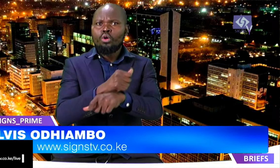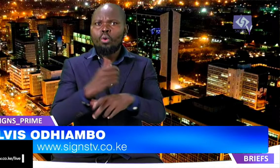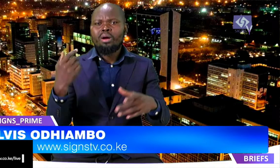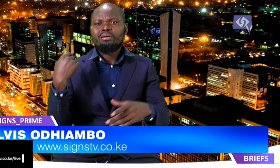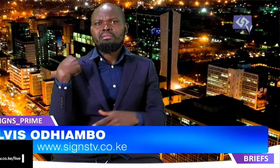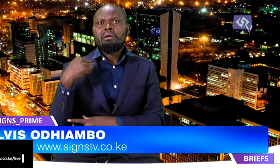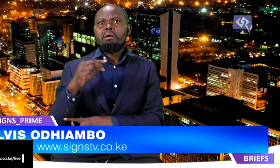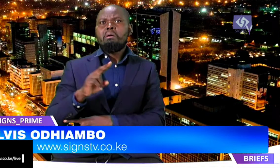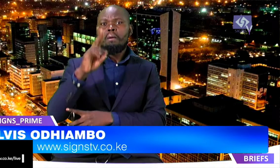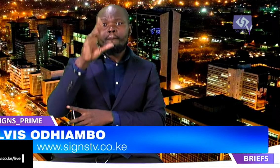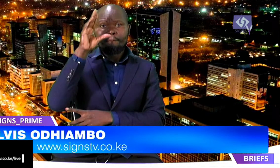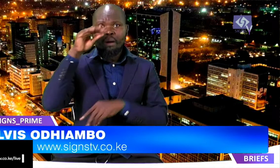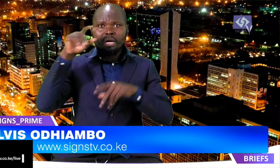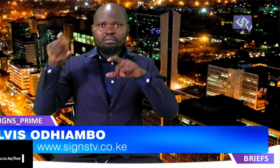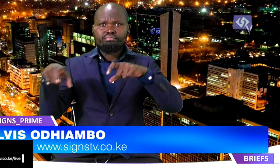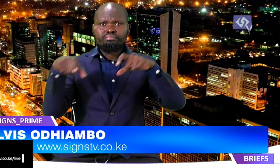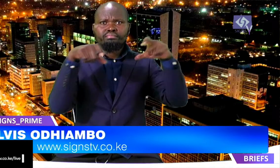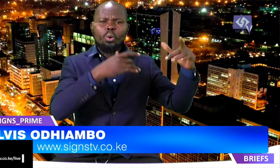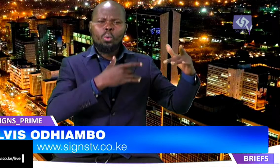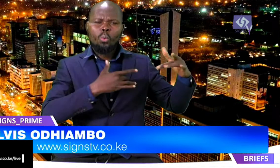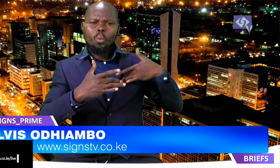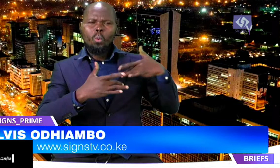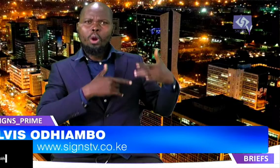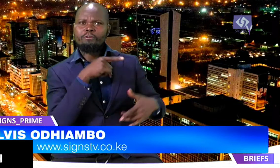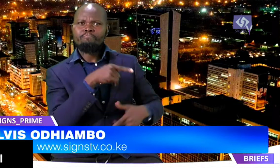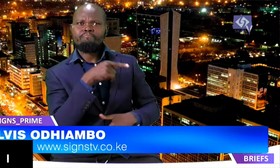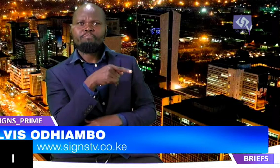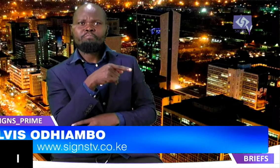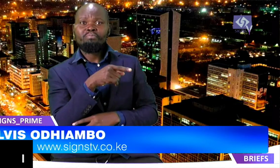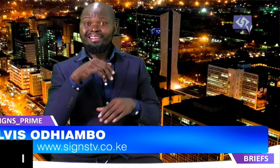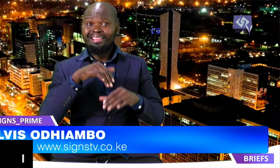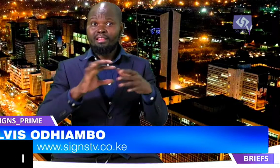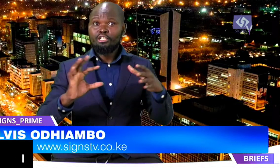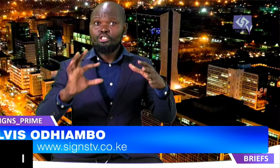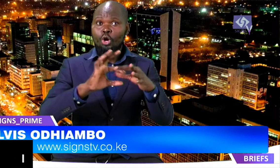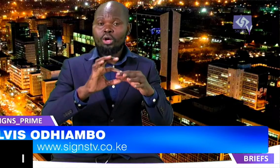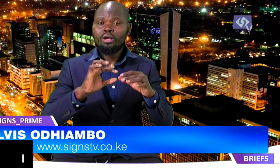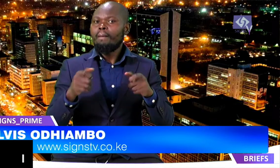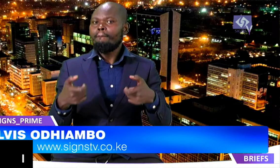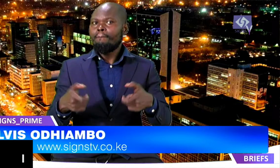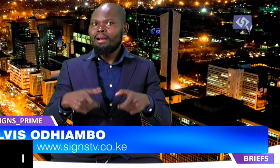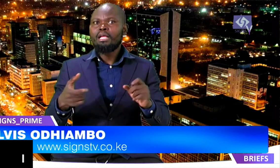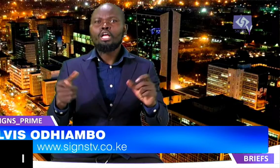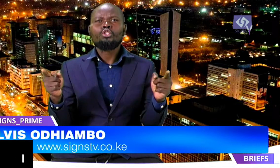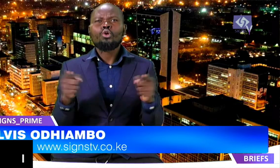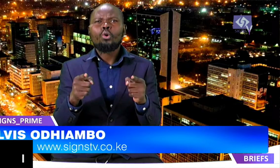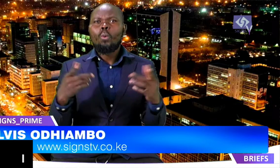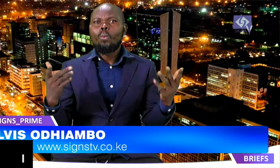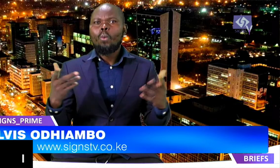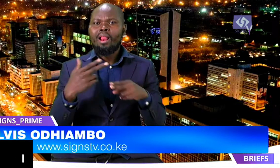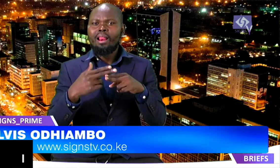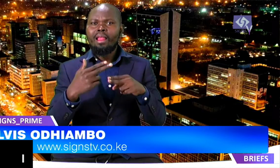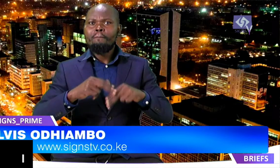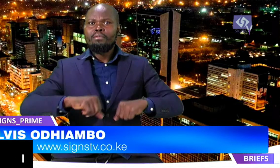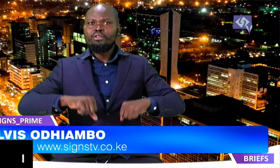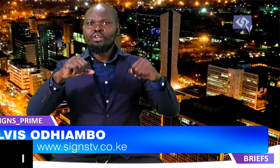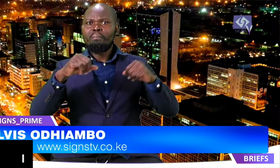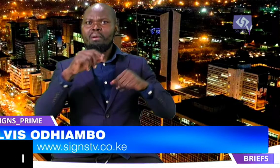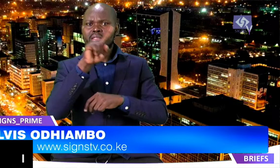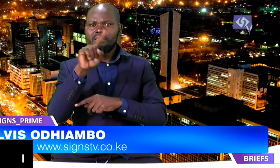Port concession process. In a joint media briefing, Lobby Chair Zedekiah